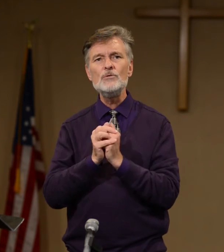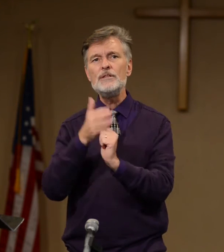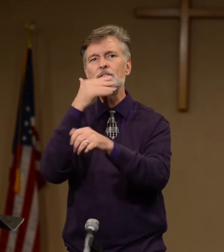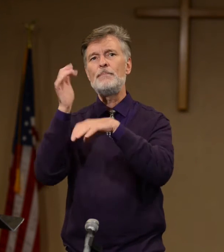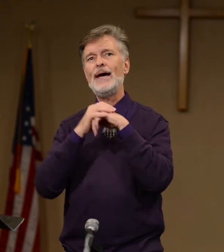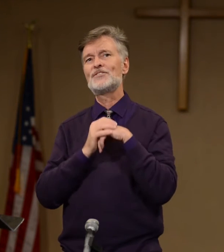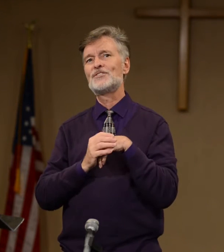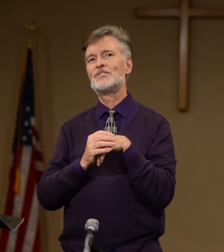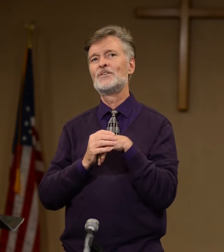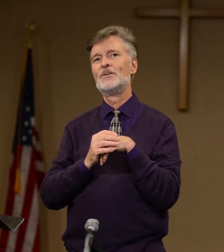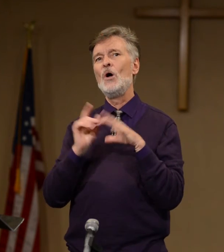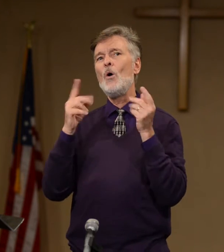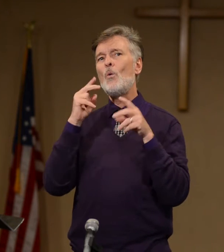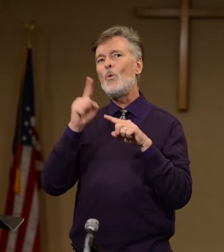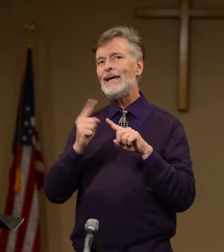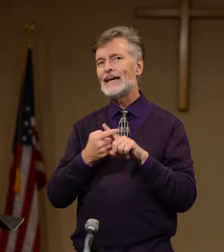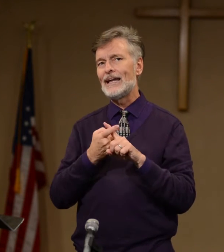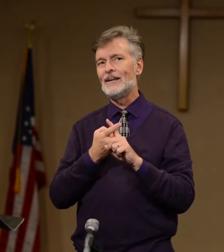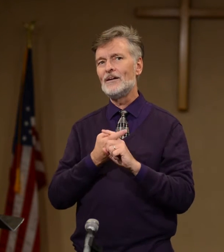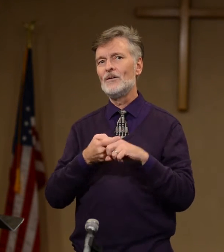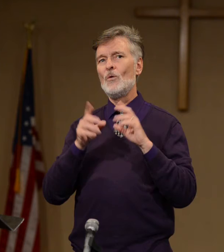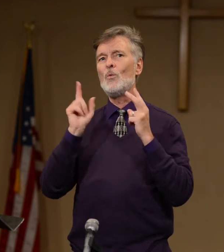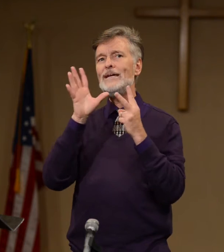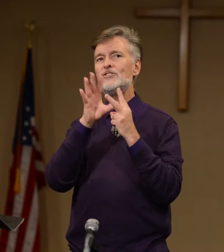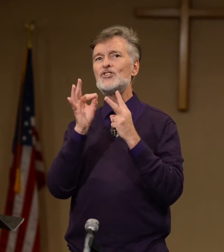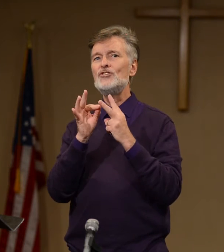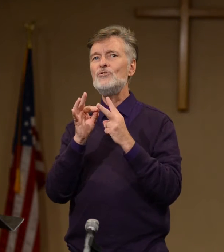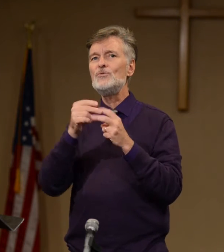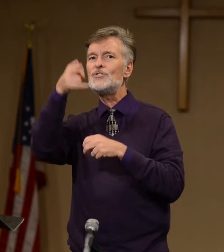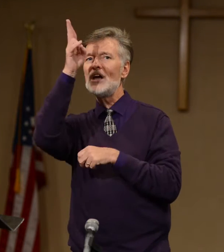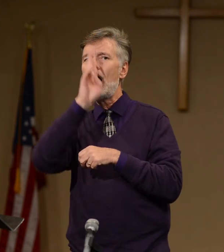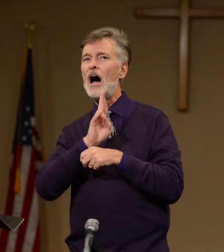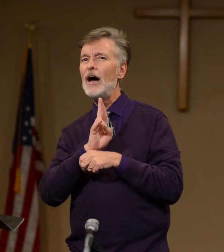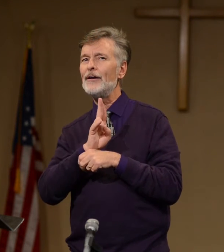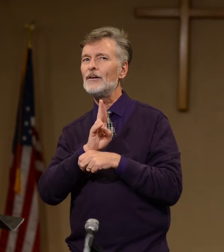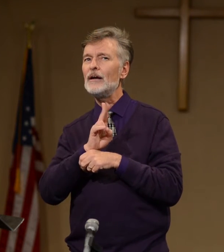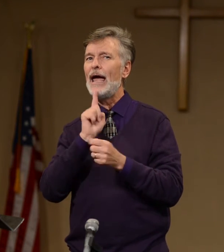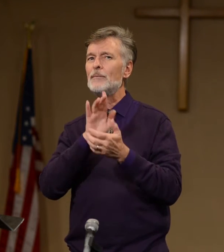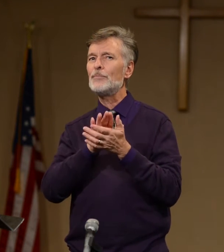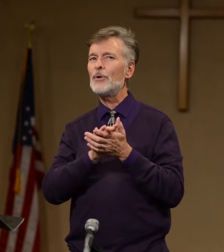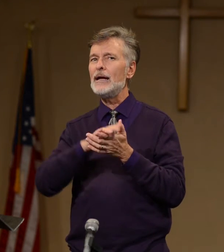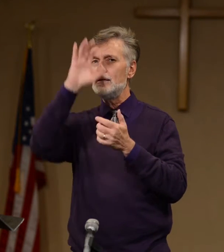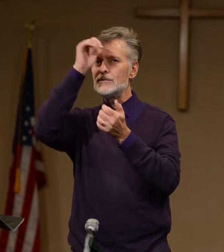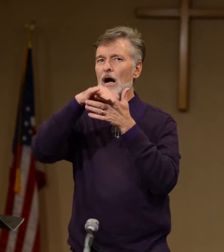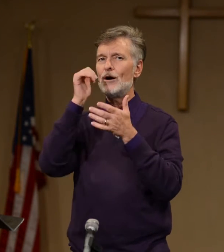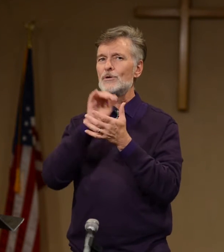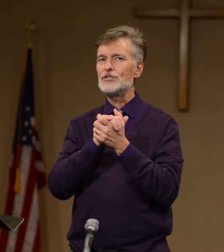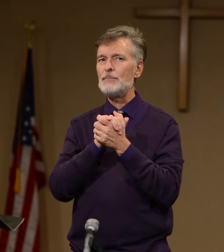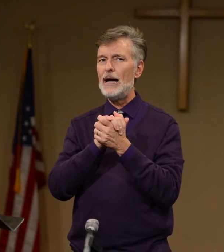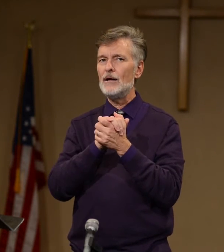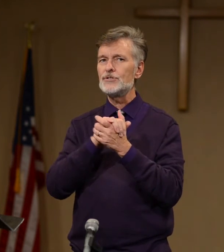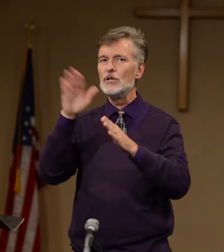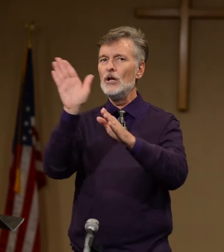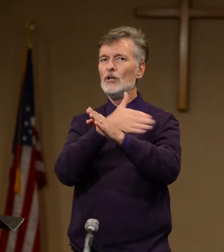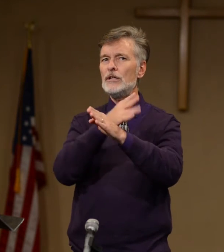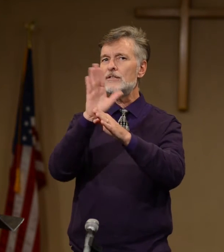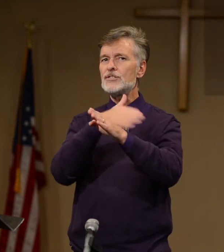this best when we choose to honor and praise our spouse. Look at Song